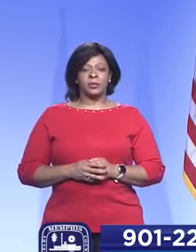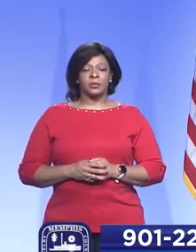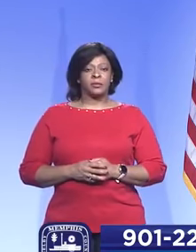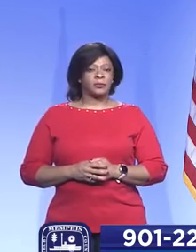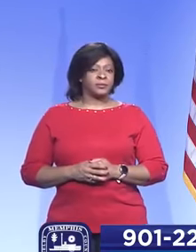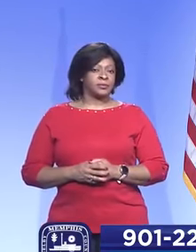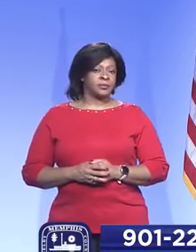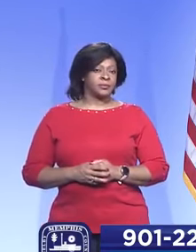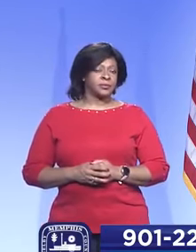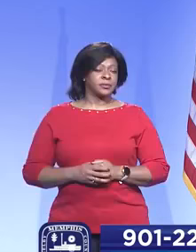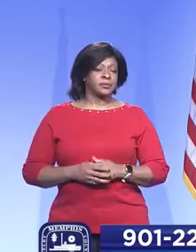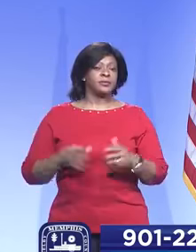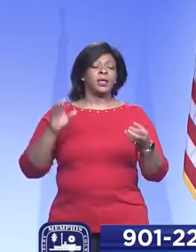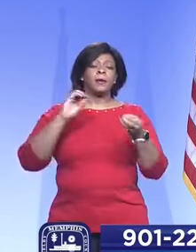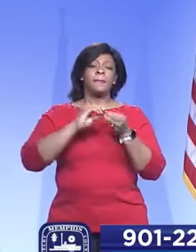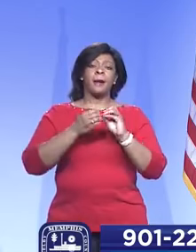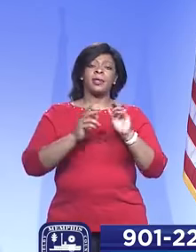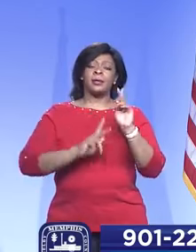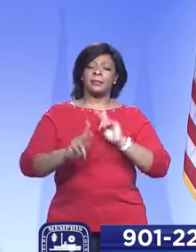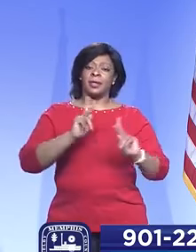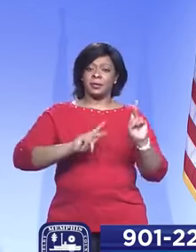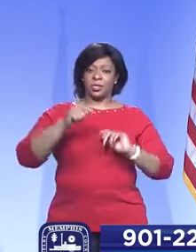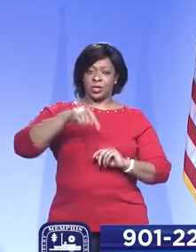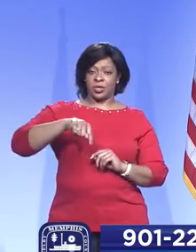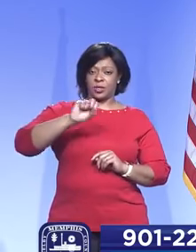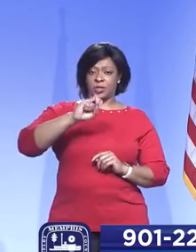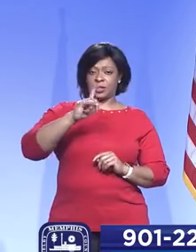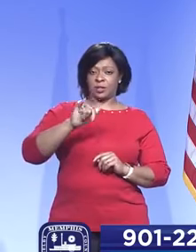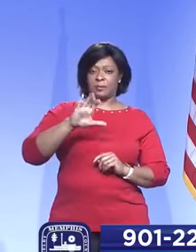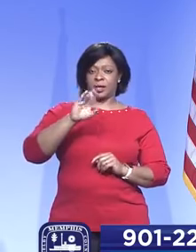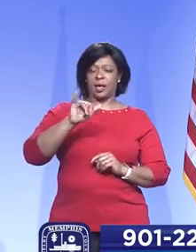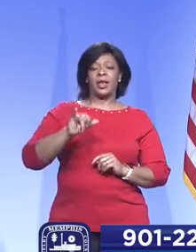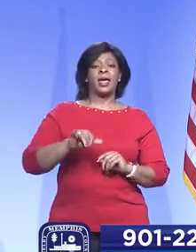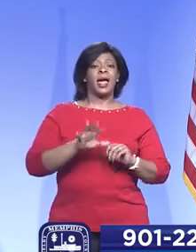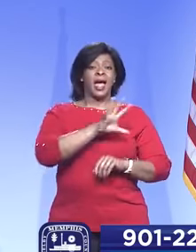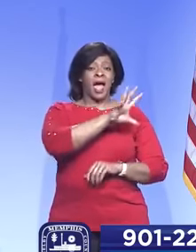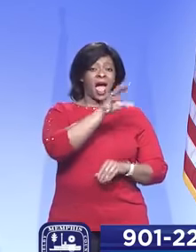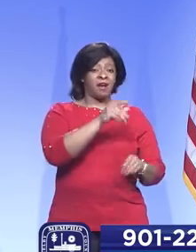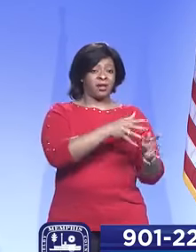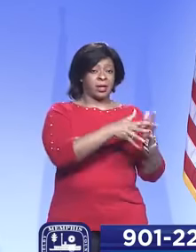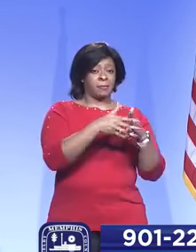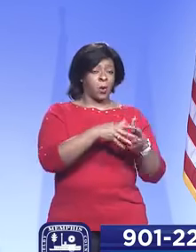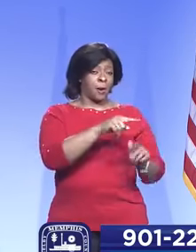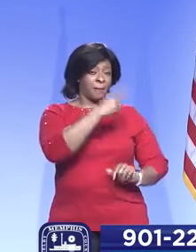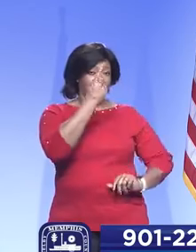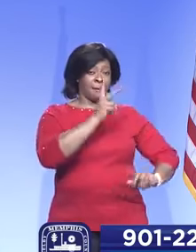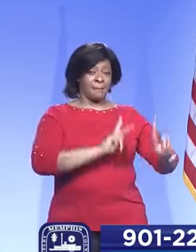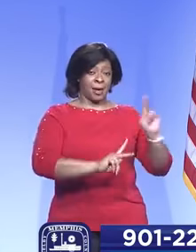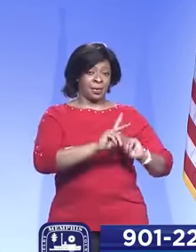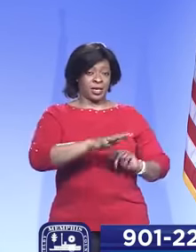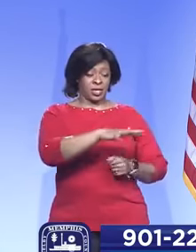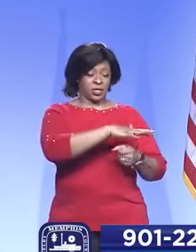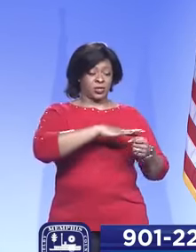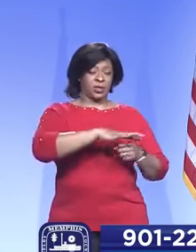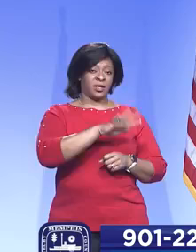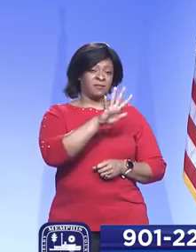The population of Shelby County, the African American, the black population of Shelby County, is